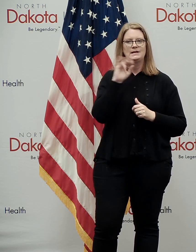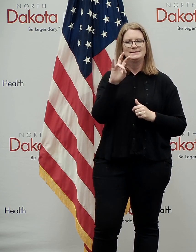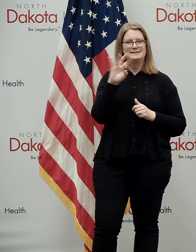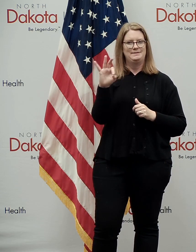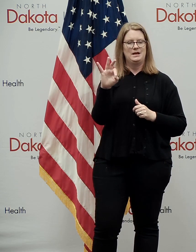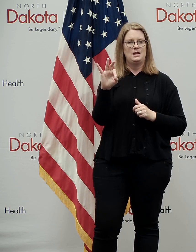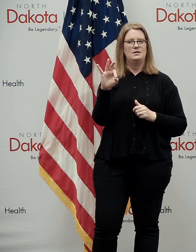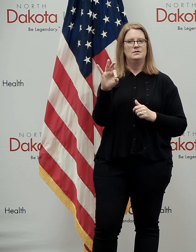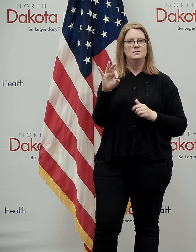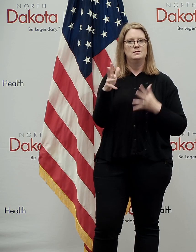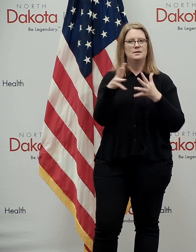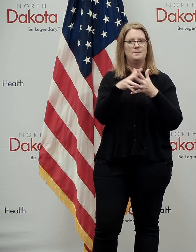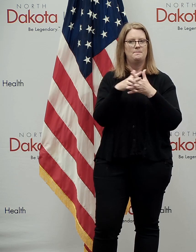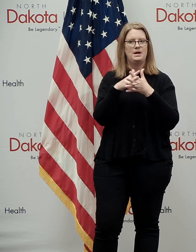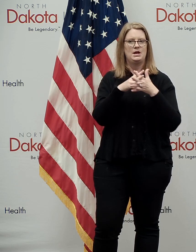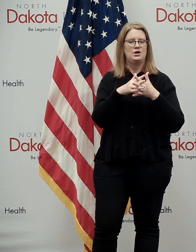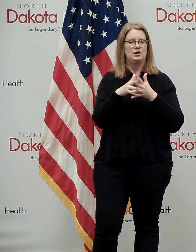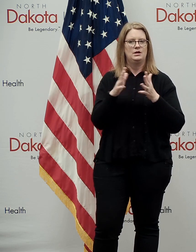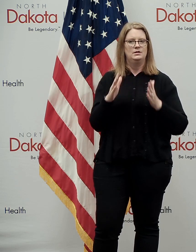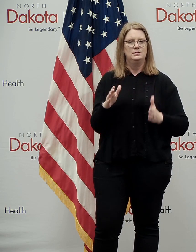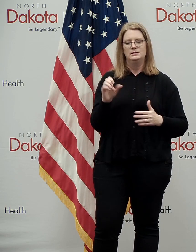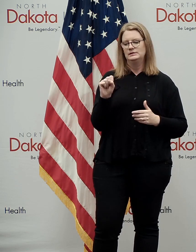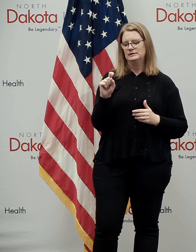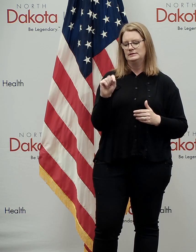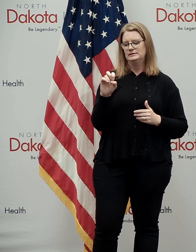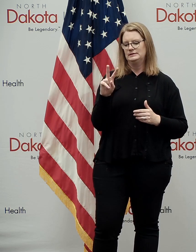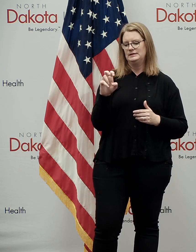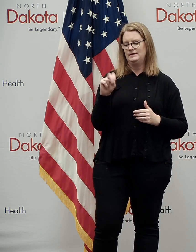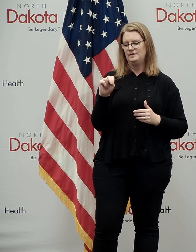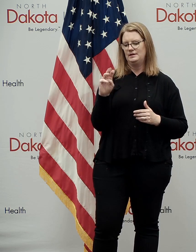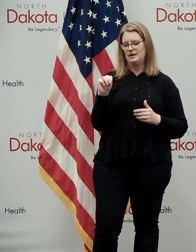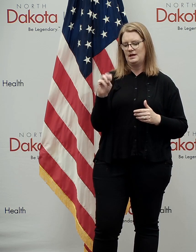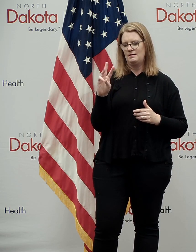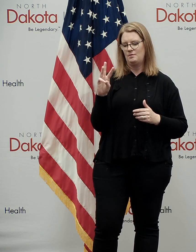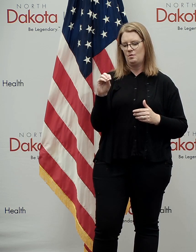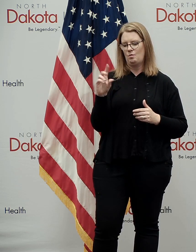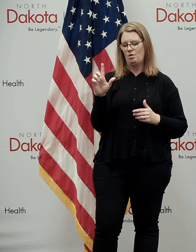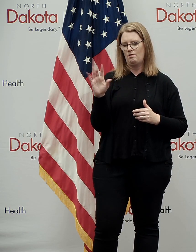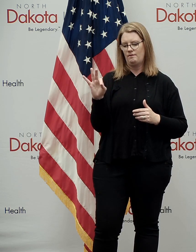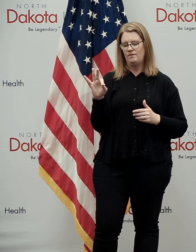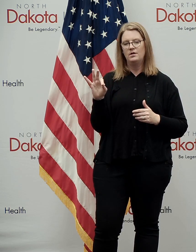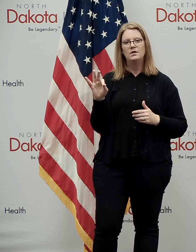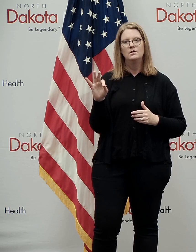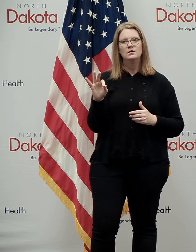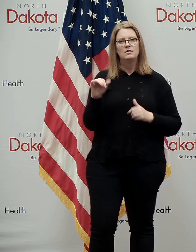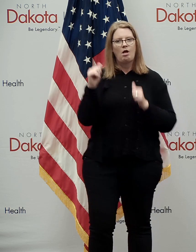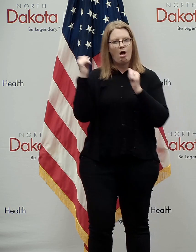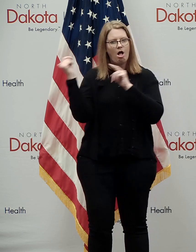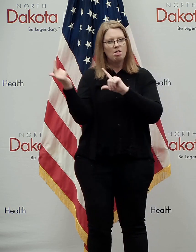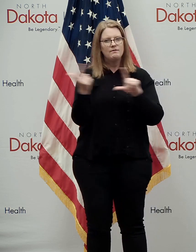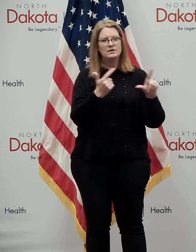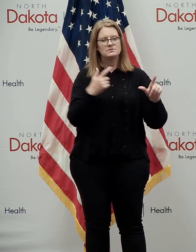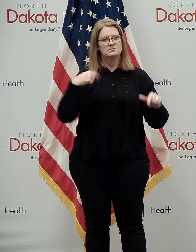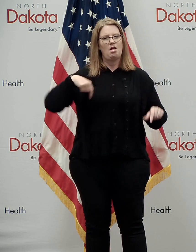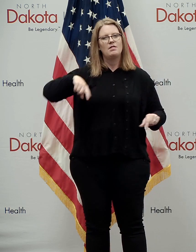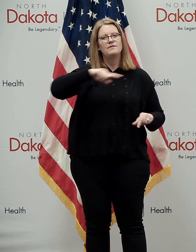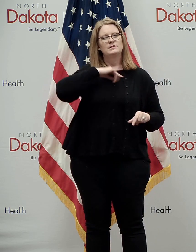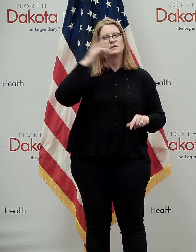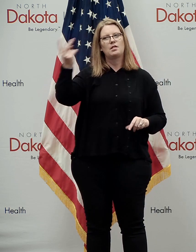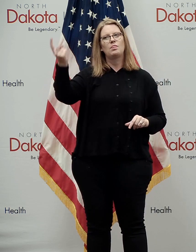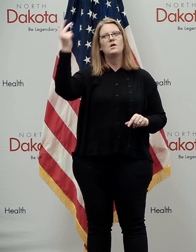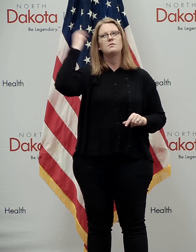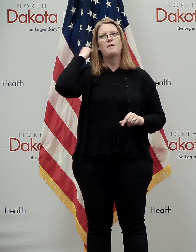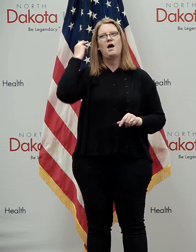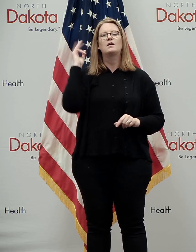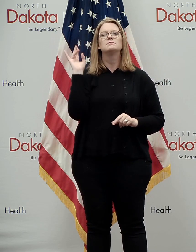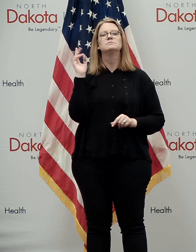79-year-old American Stephen M. Wolf, who says, each one of us can look back upon someone who's made a great